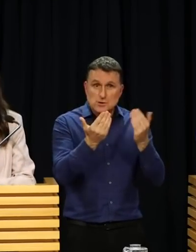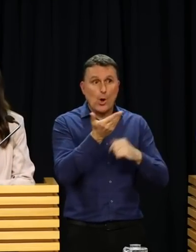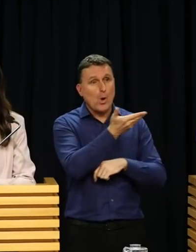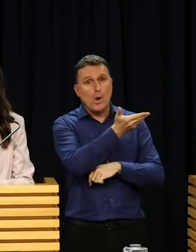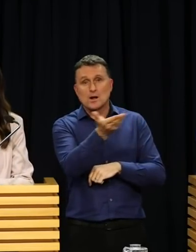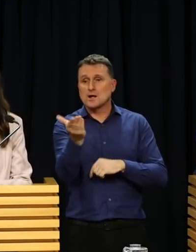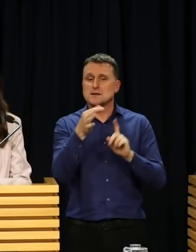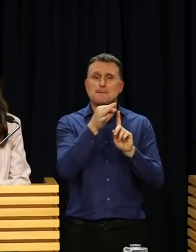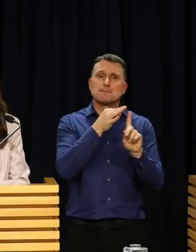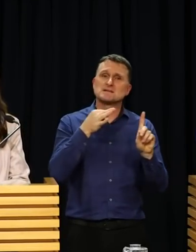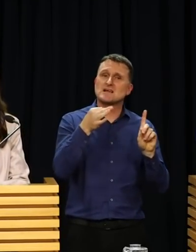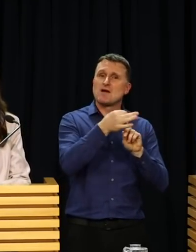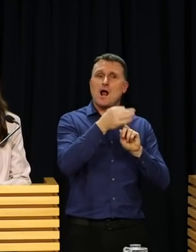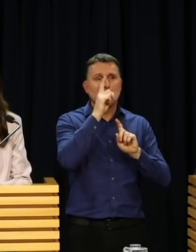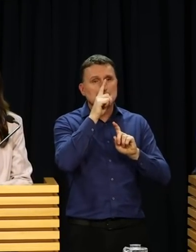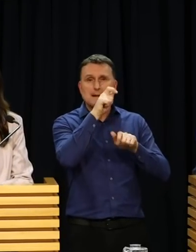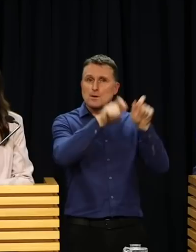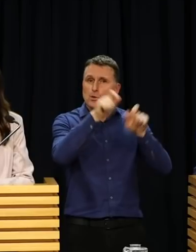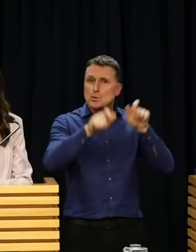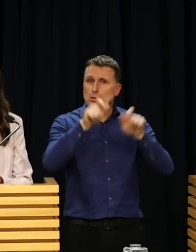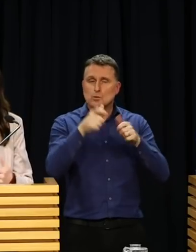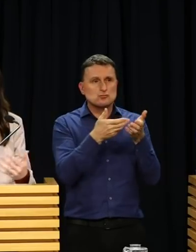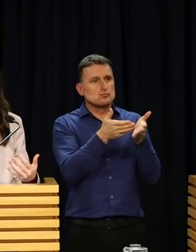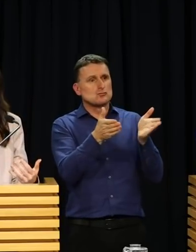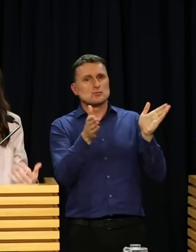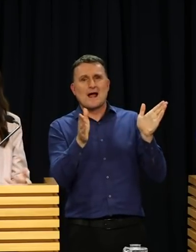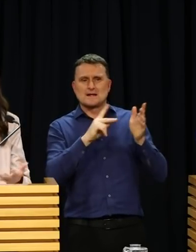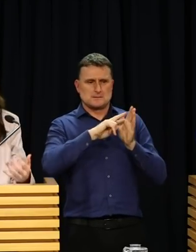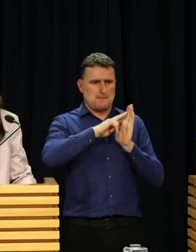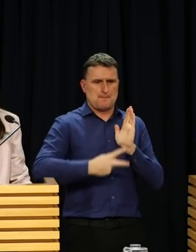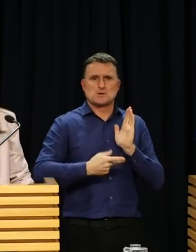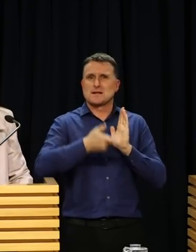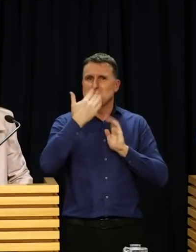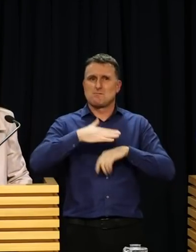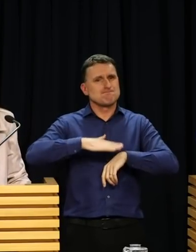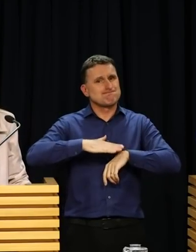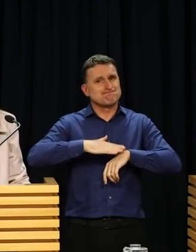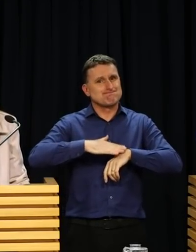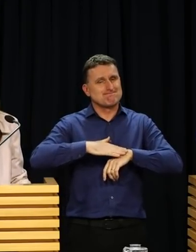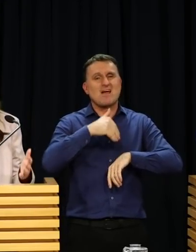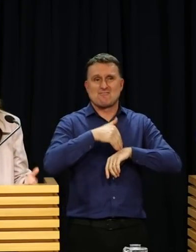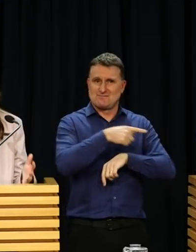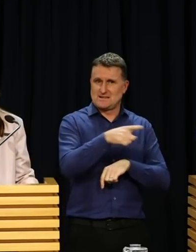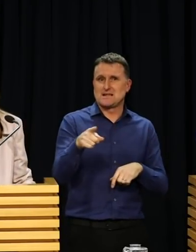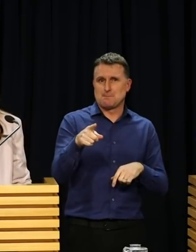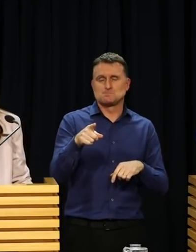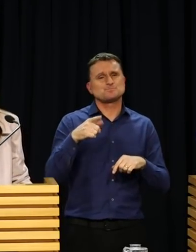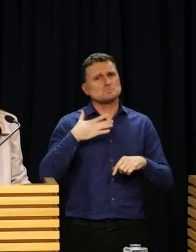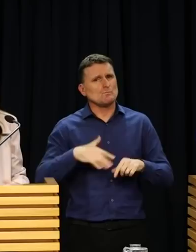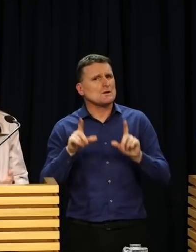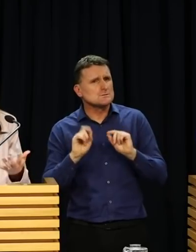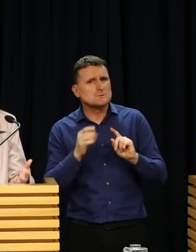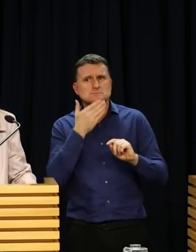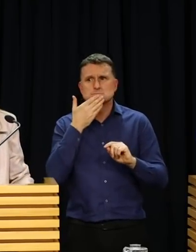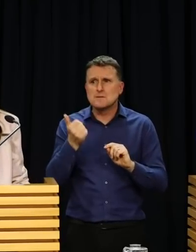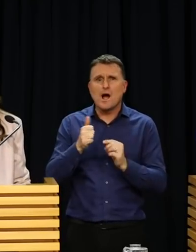Pacific communities who were affected by this policy, and that we do it in such a way that it's meaningful. You know, it's one thing to stand